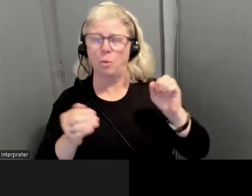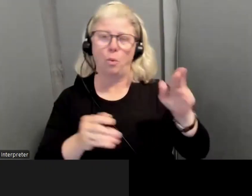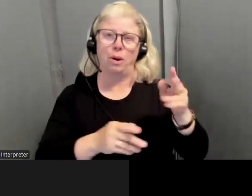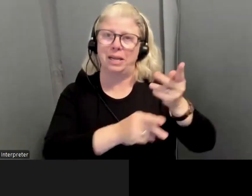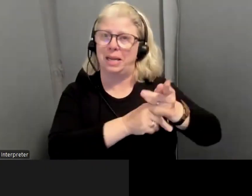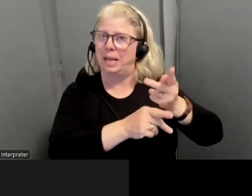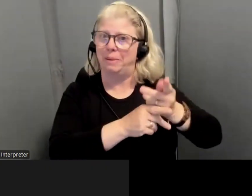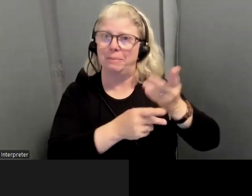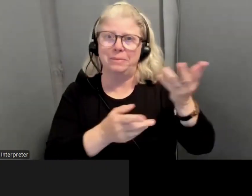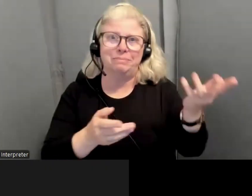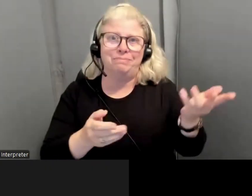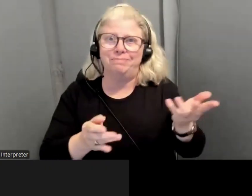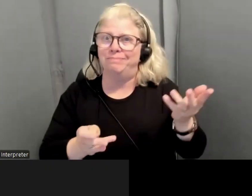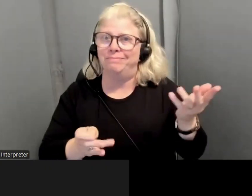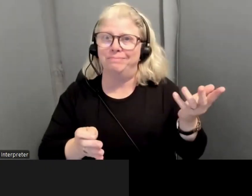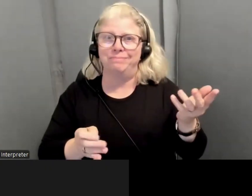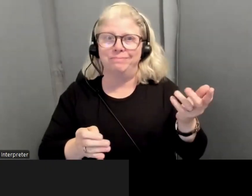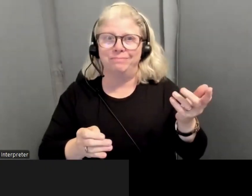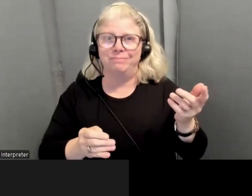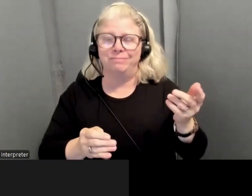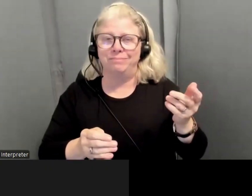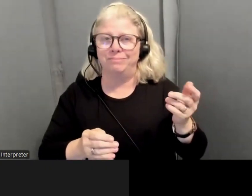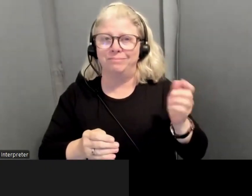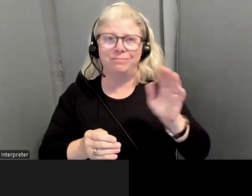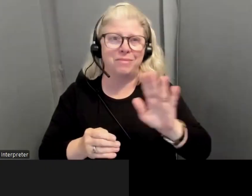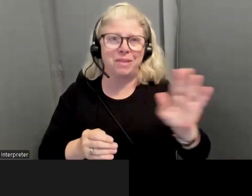let's say, his or her